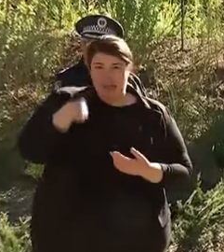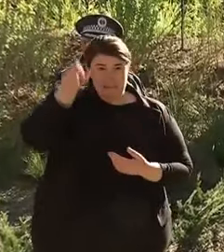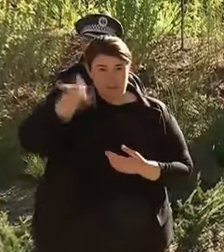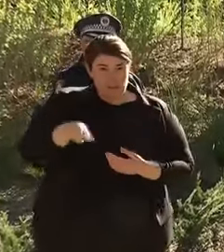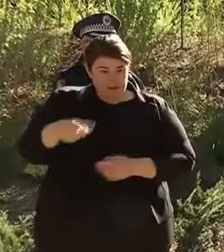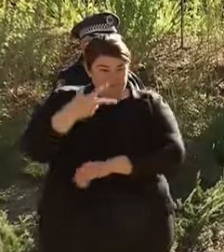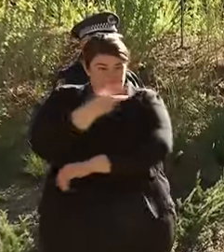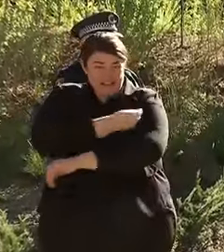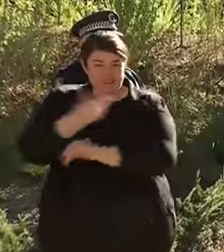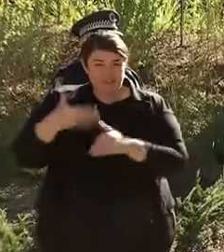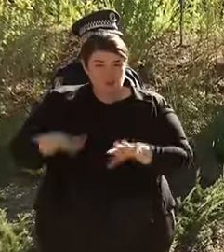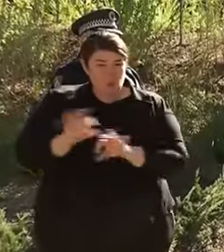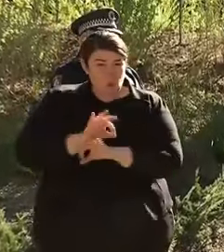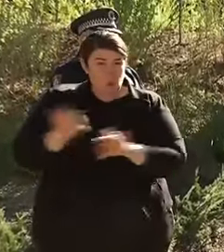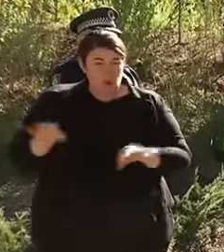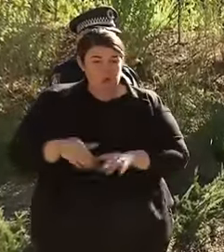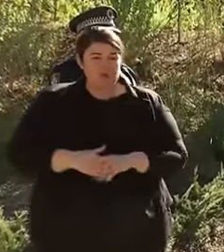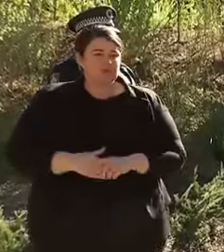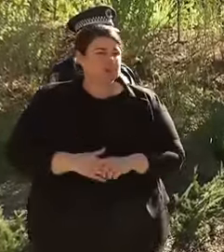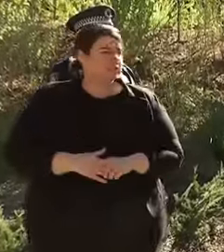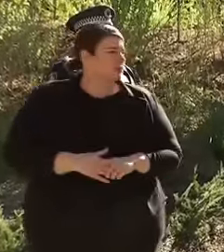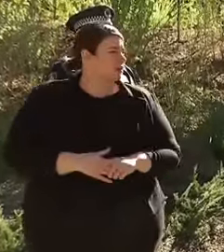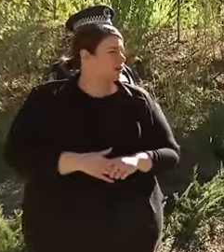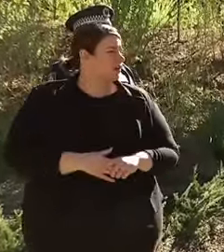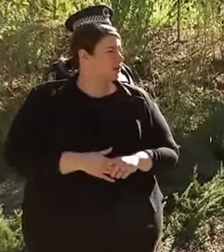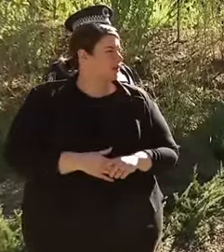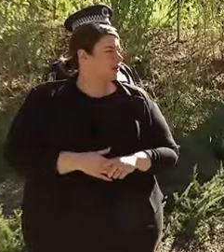vaccinated? This is the...